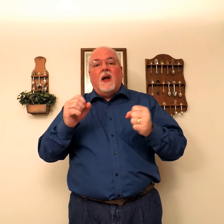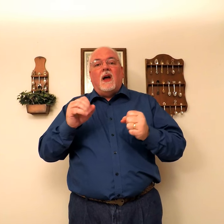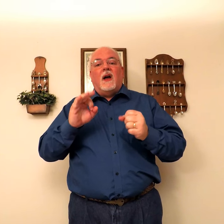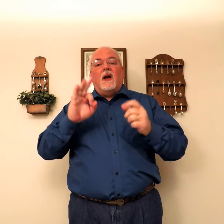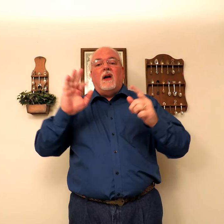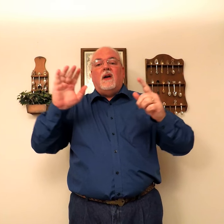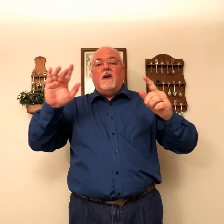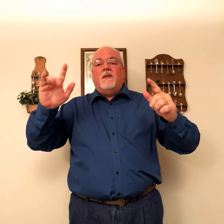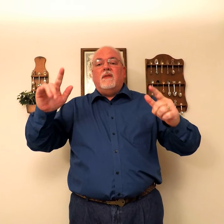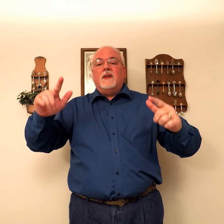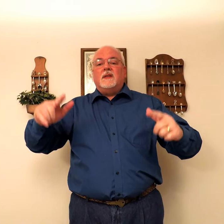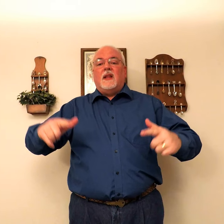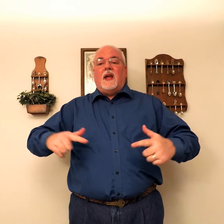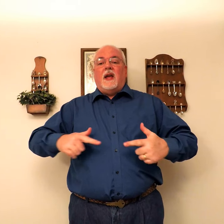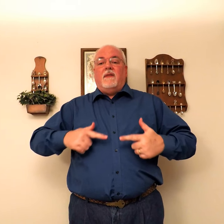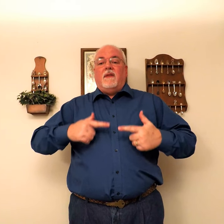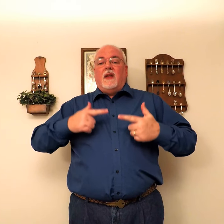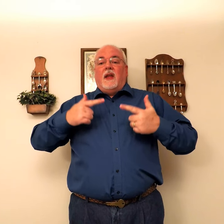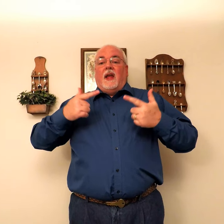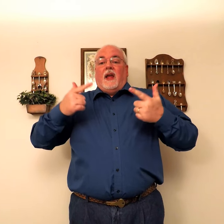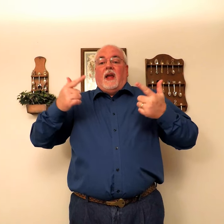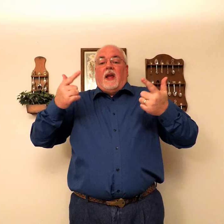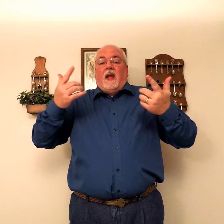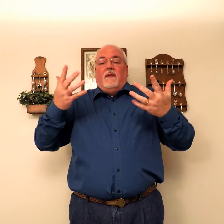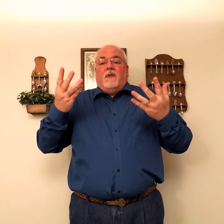shadows of this life have